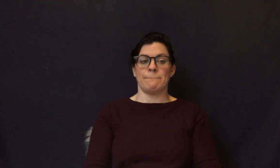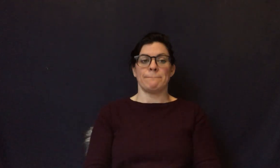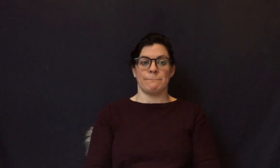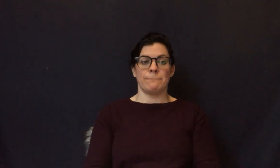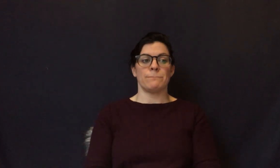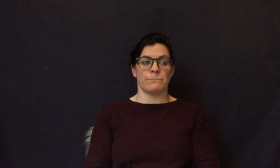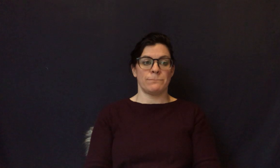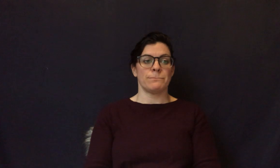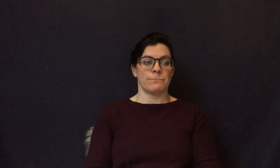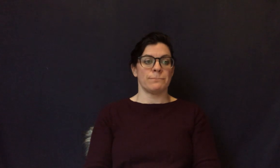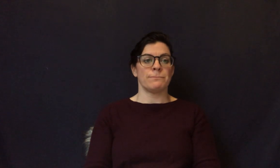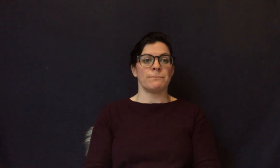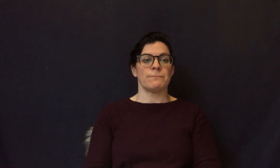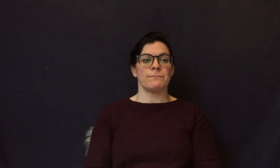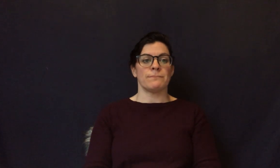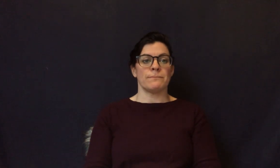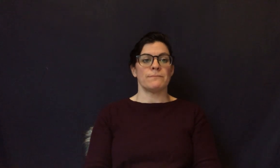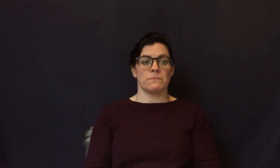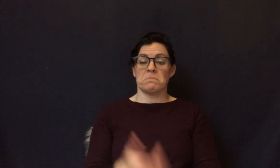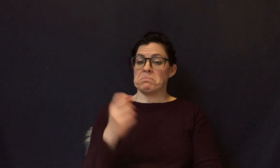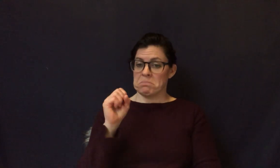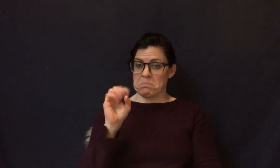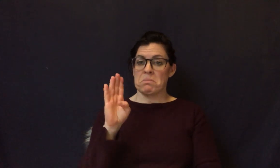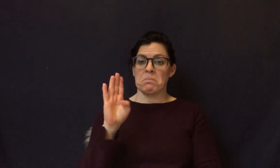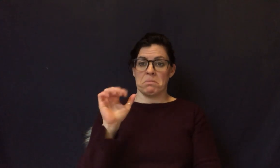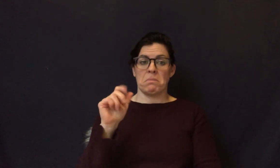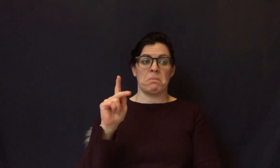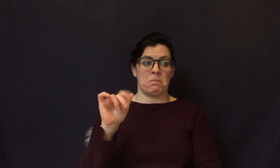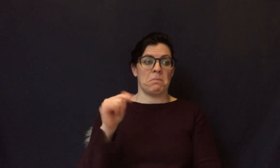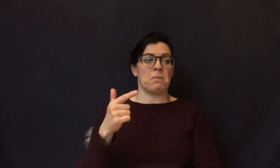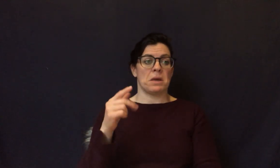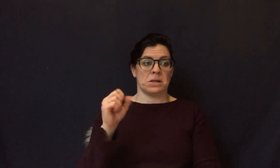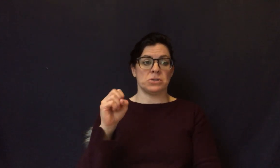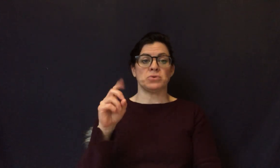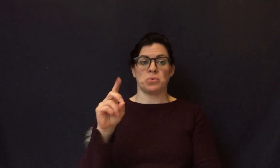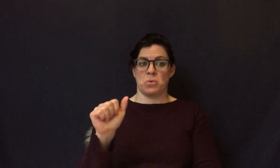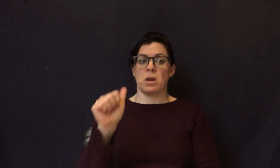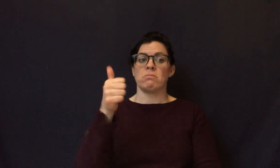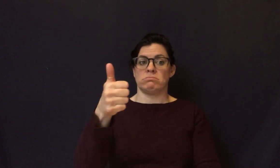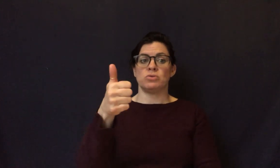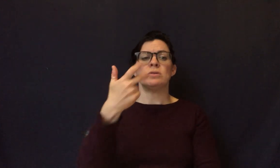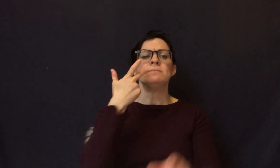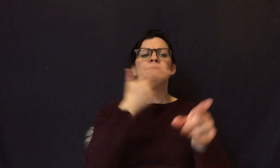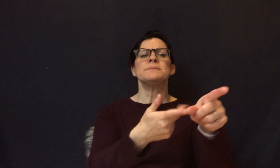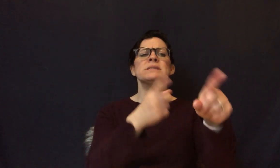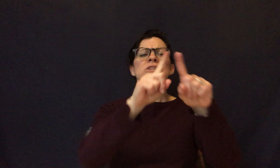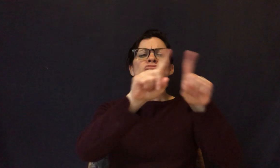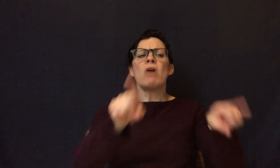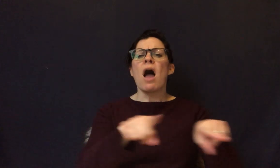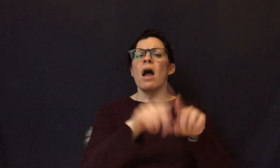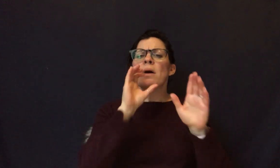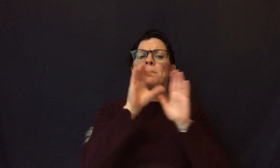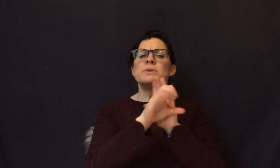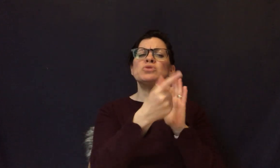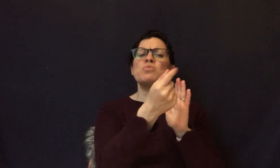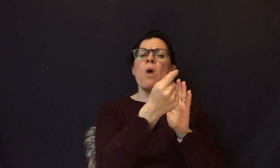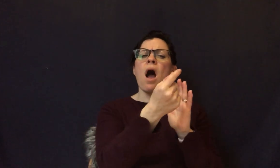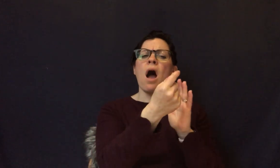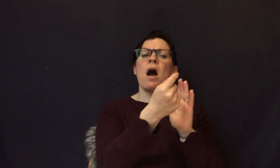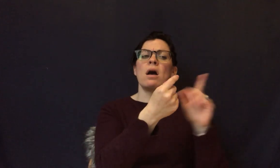people? Yes. Okay, what do I have here? I have oxygen, right? Because we have oxygen in the air, right? Yes.